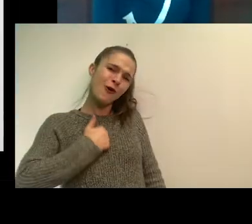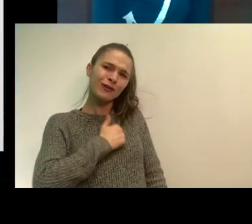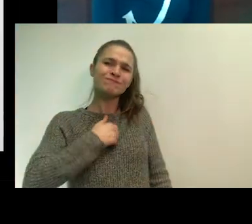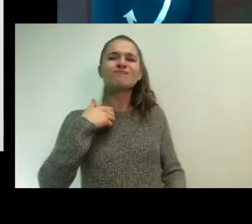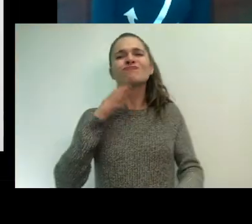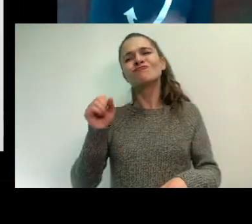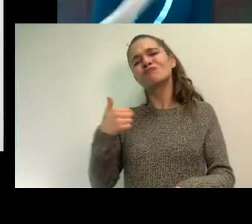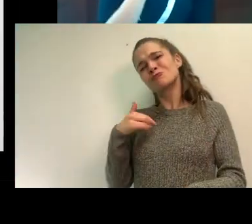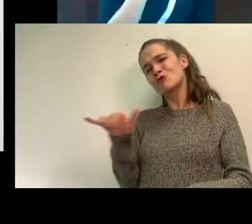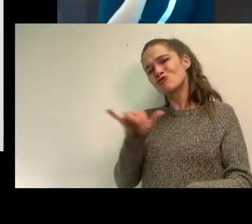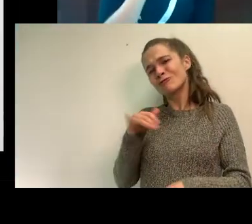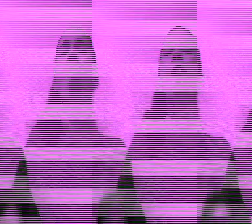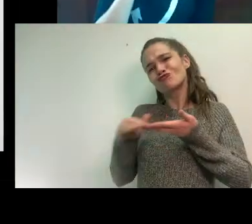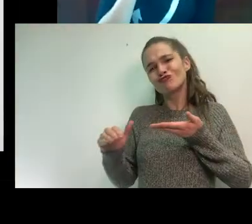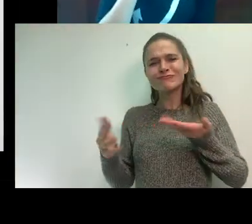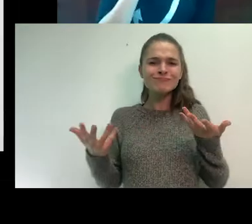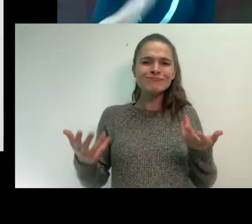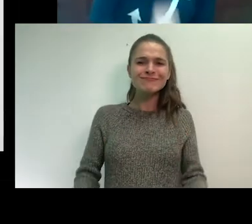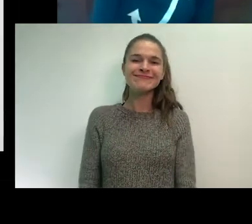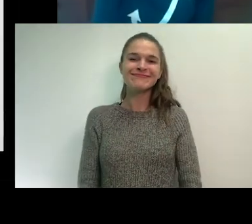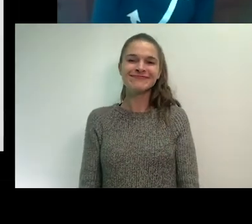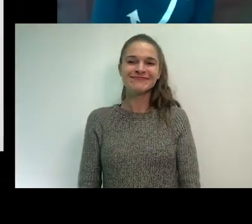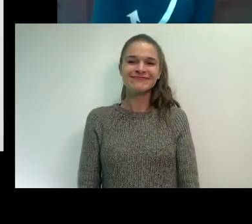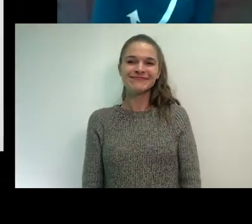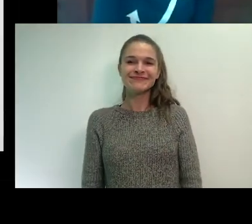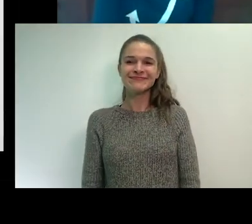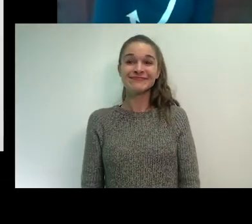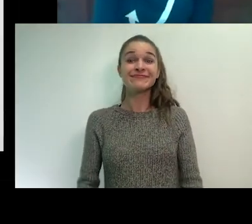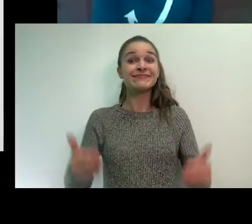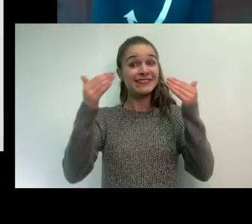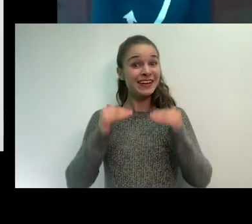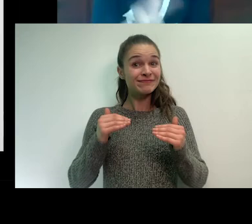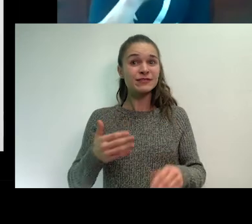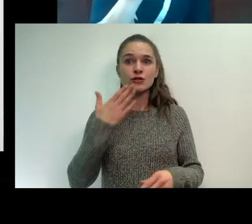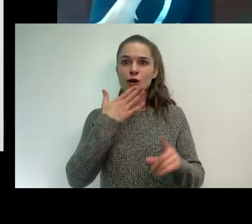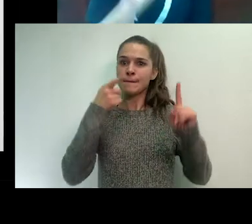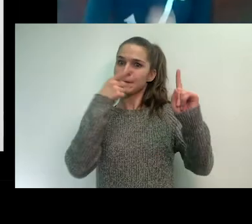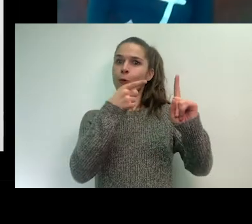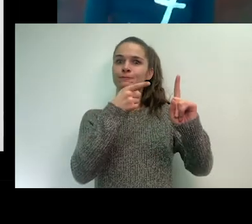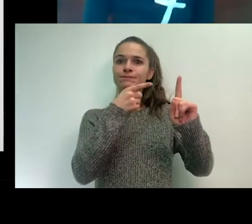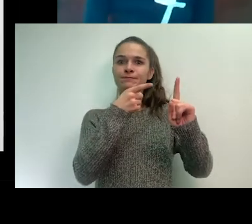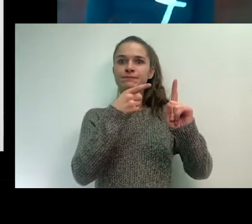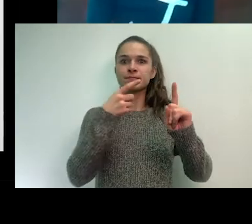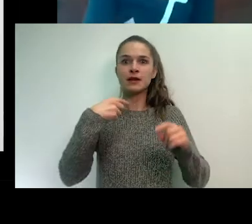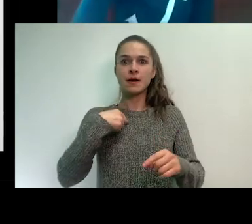too. You know, you have a good point. In fact, I think he has